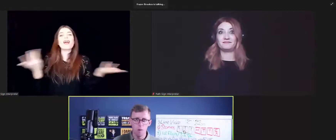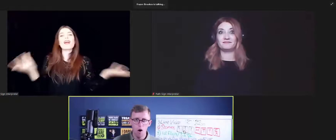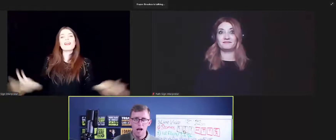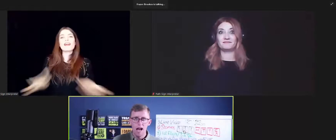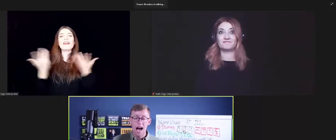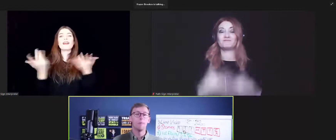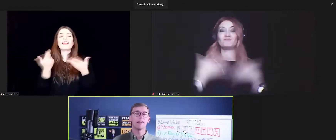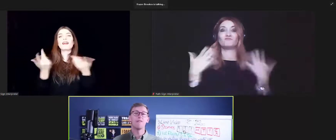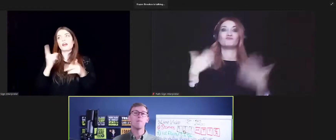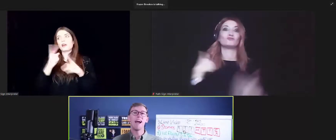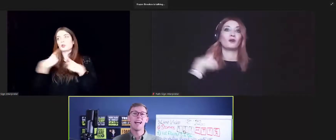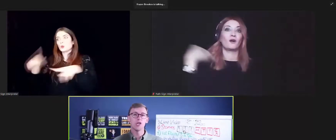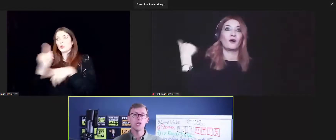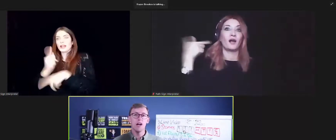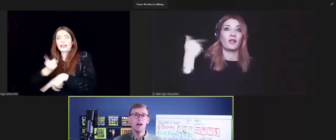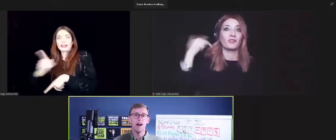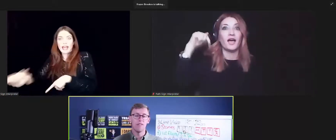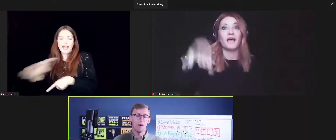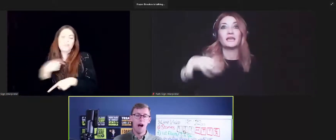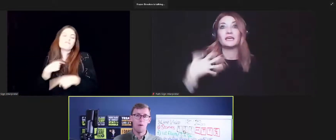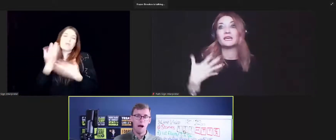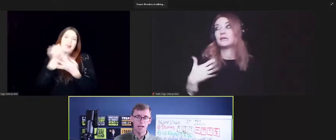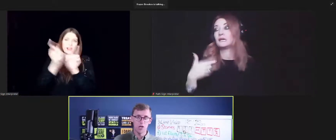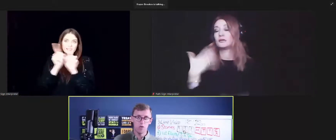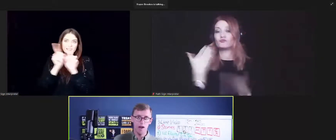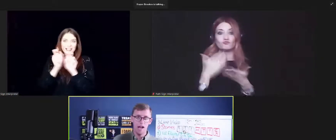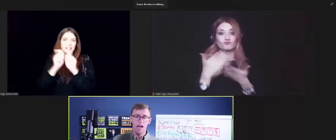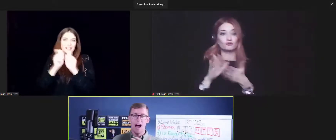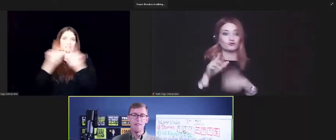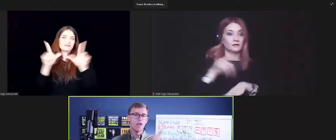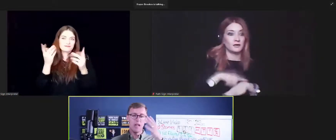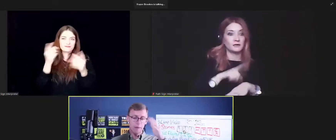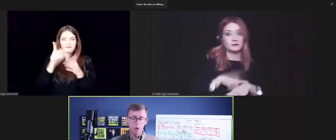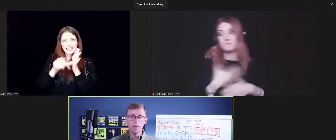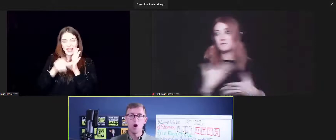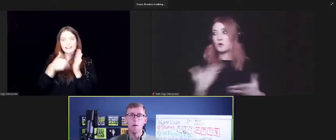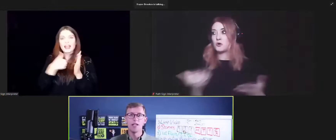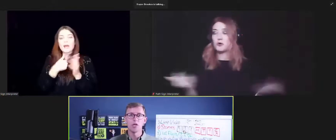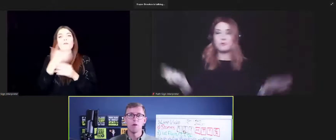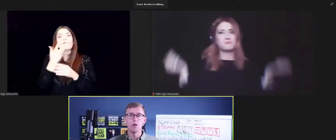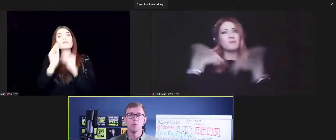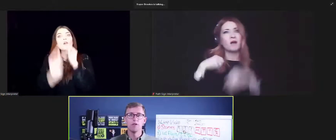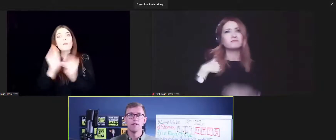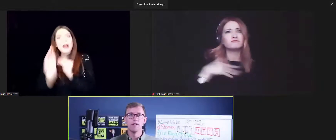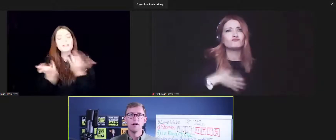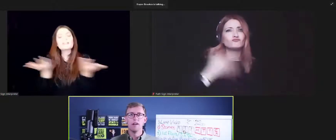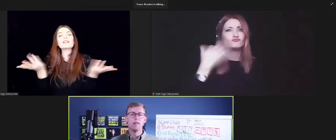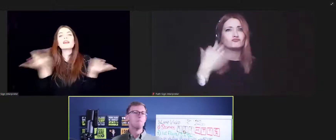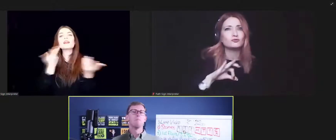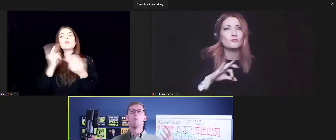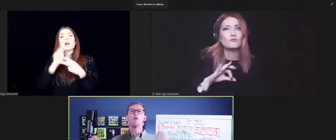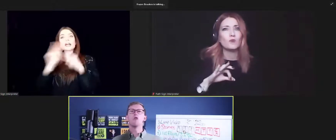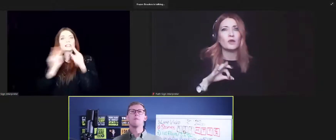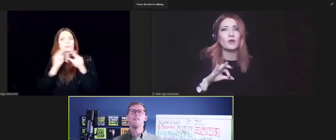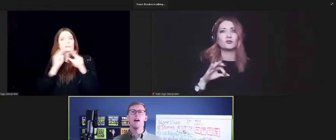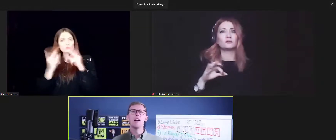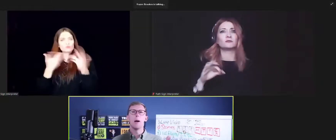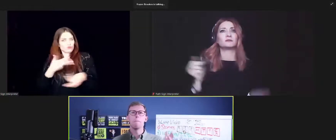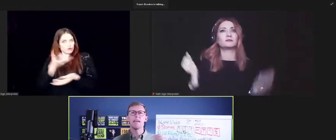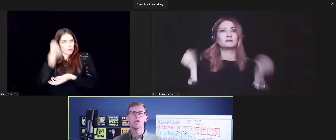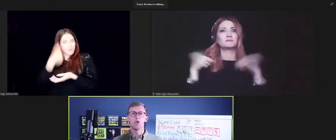you more. I'm going to give you my answer of like how I would answer it. And then you let me know in the comments how you would. What do you